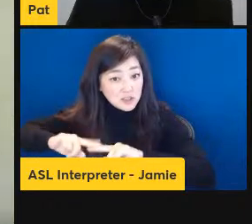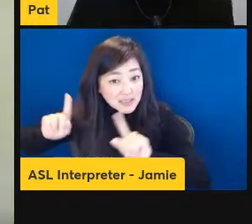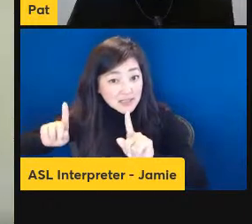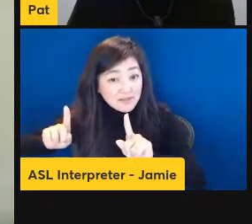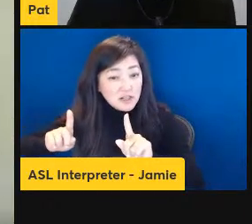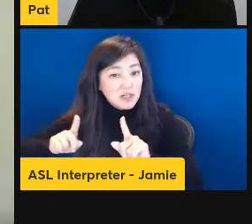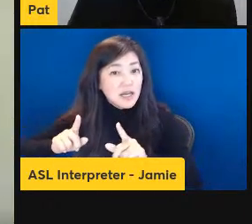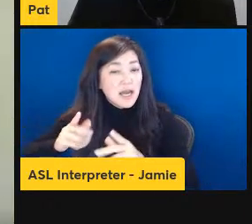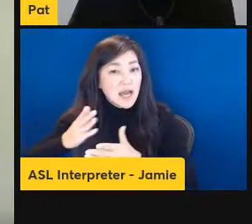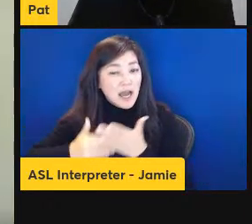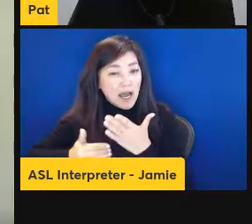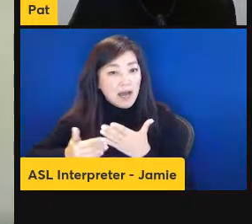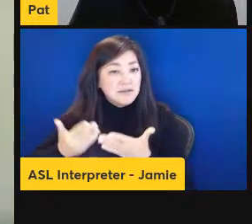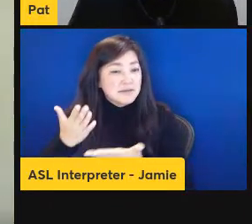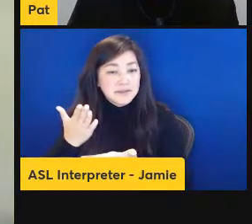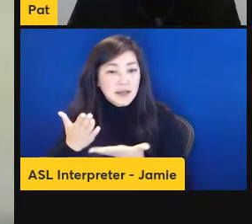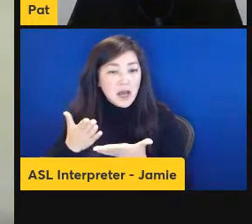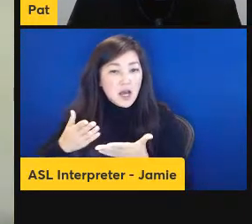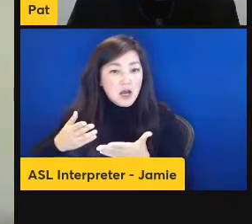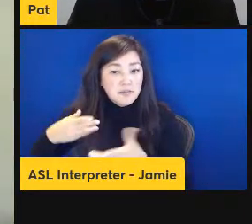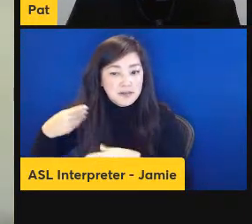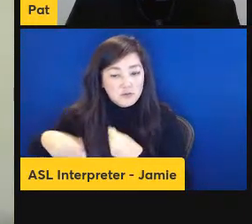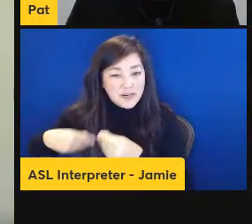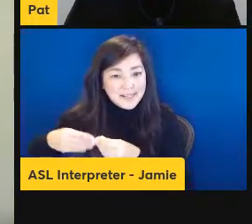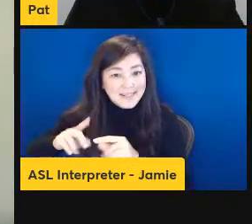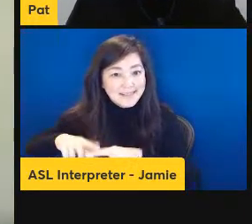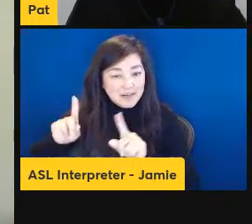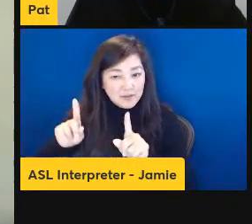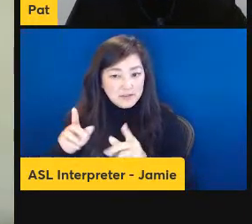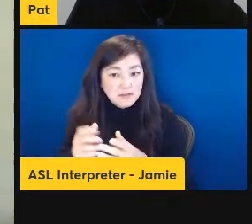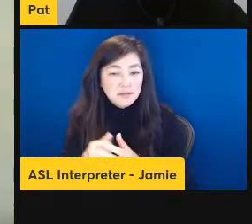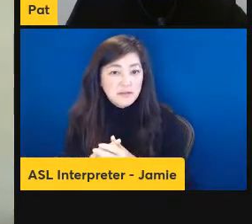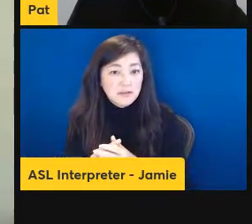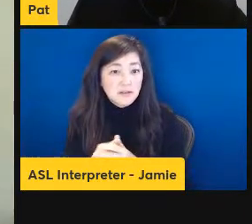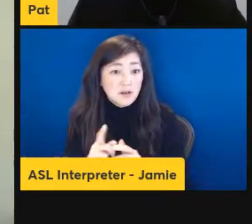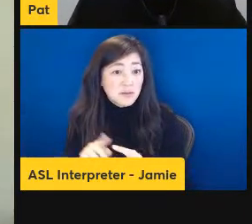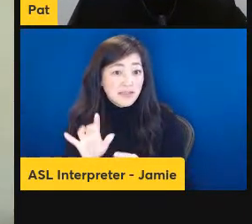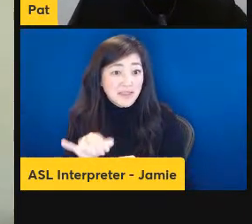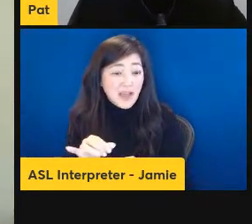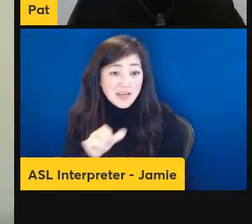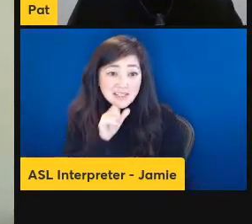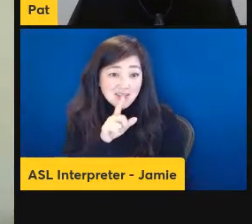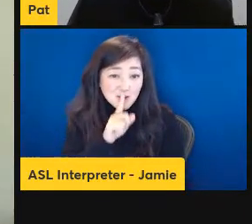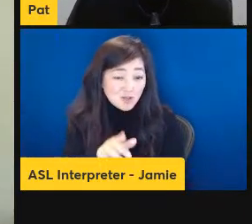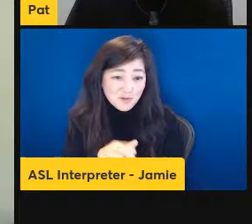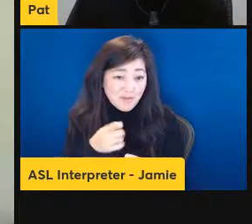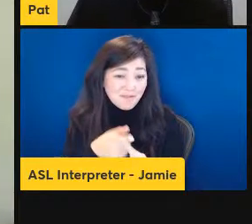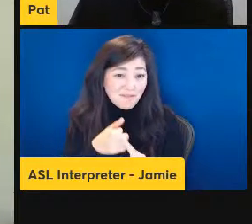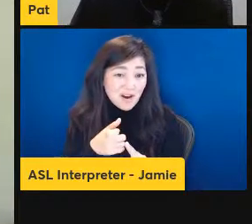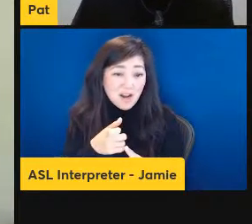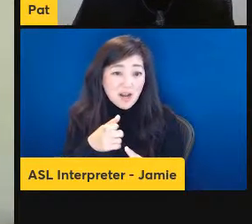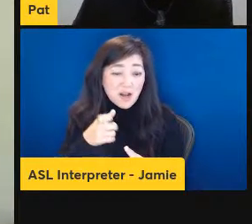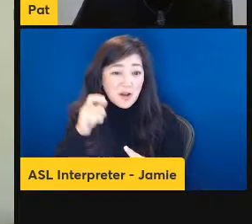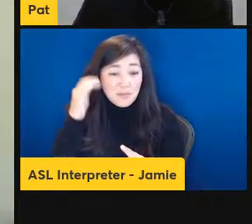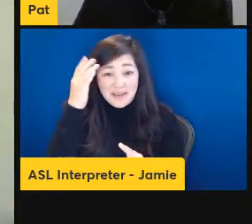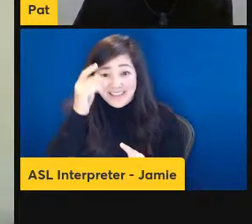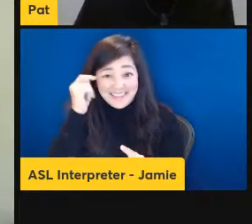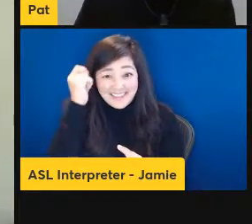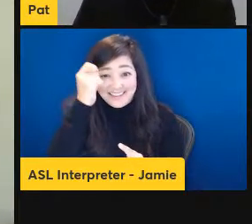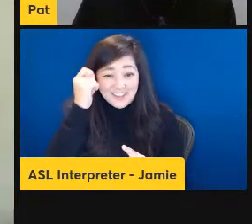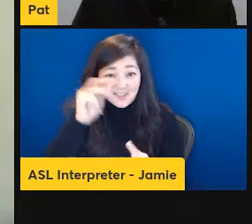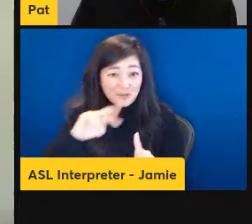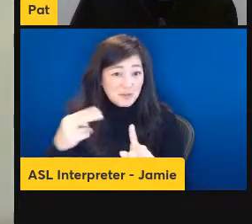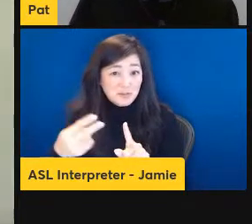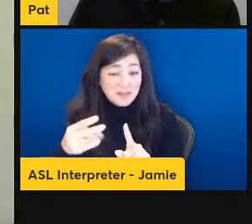kind of inherent differences, which we know is not true. From a theoretical standpoint, and in fact